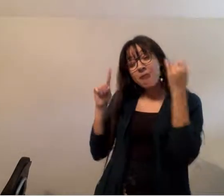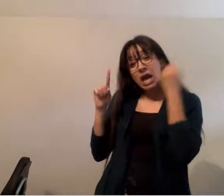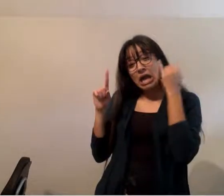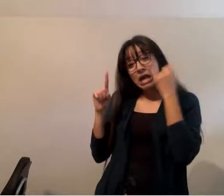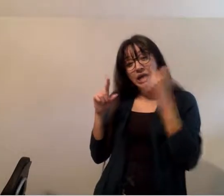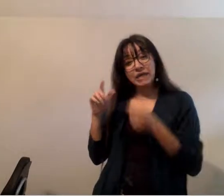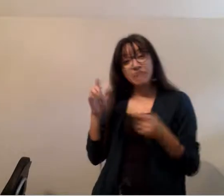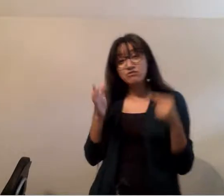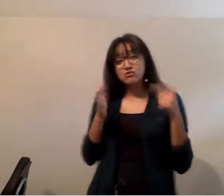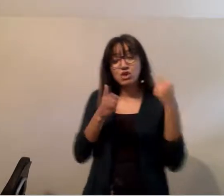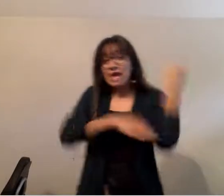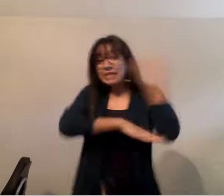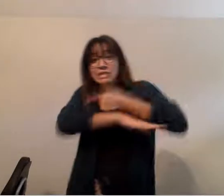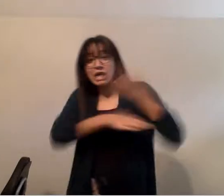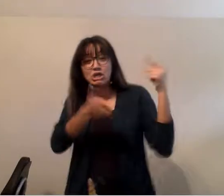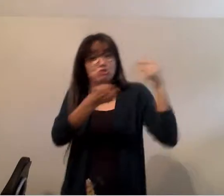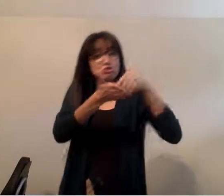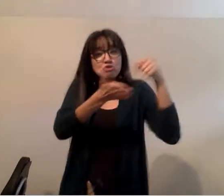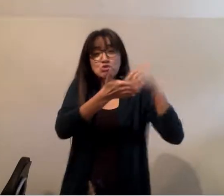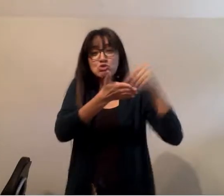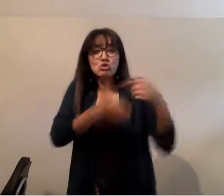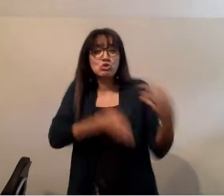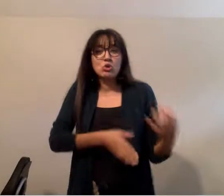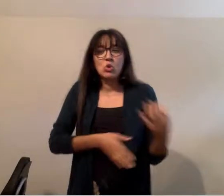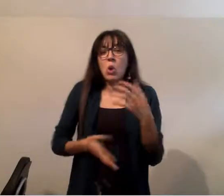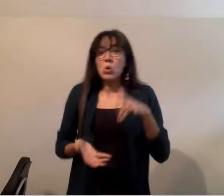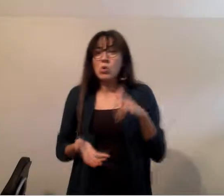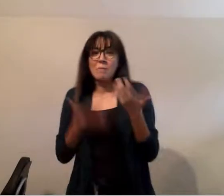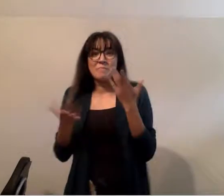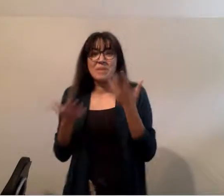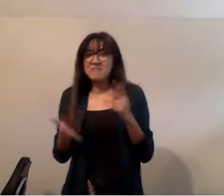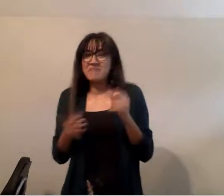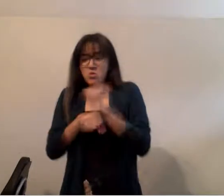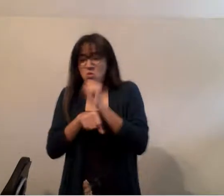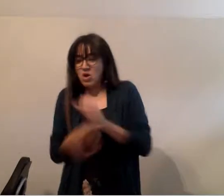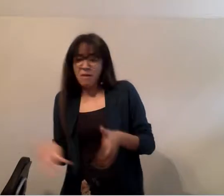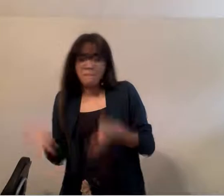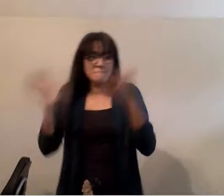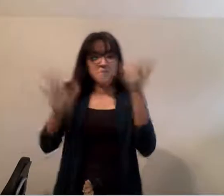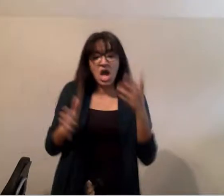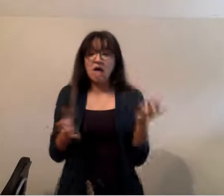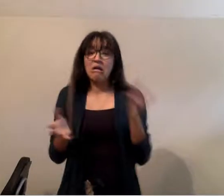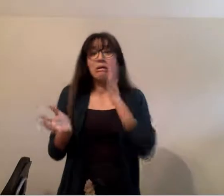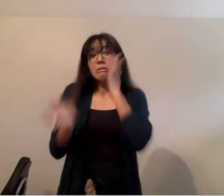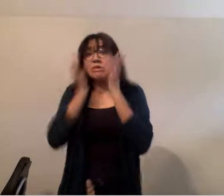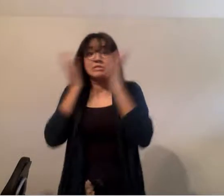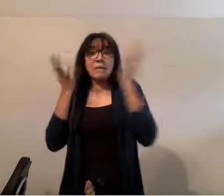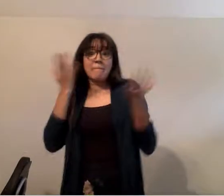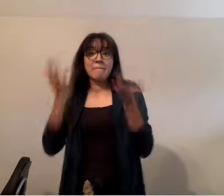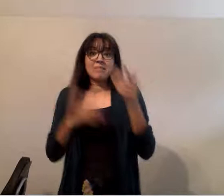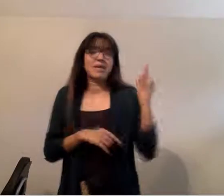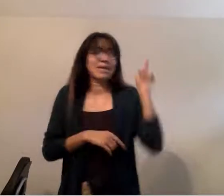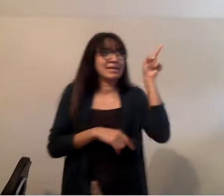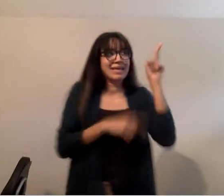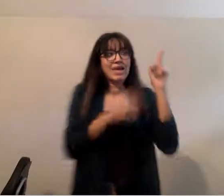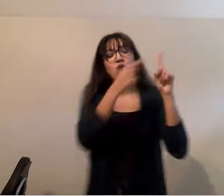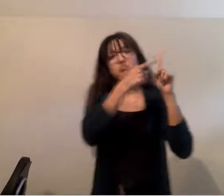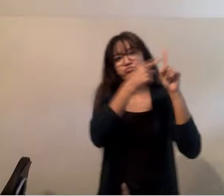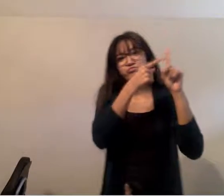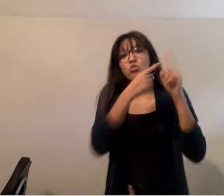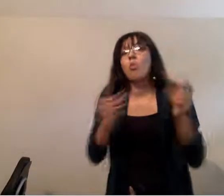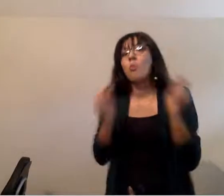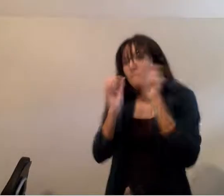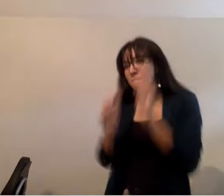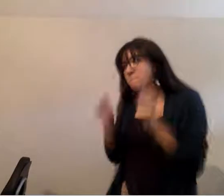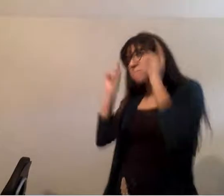too close or there's danger of public embarrassment, a career disaster, or some other scary consequence. And importantly, he's the only thing that the